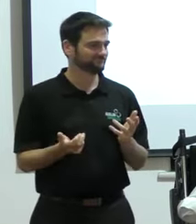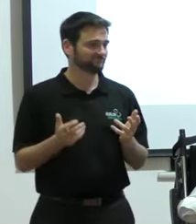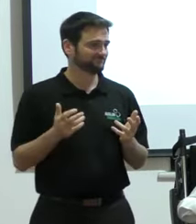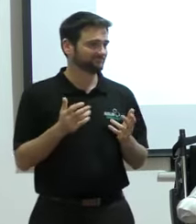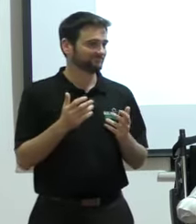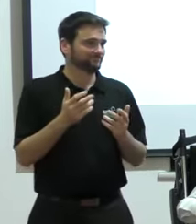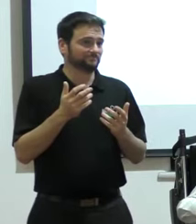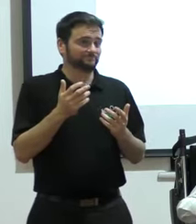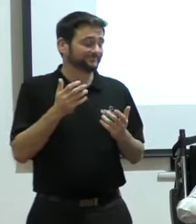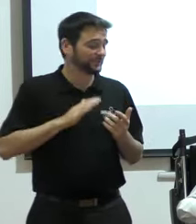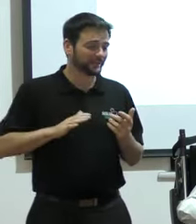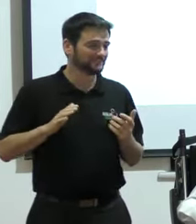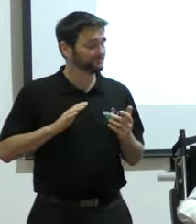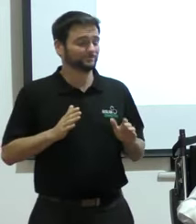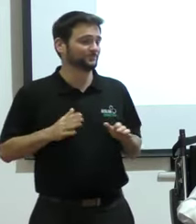to actually,